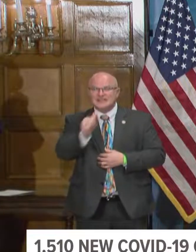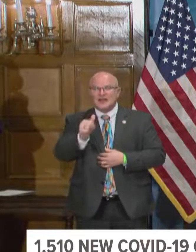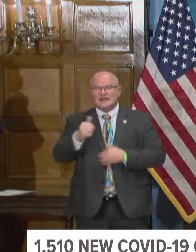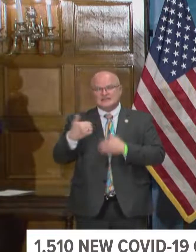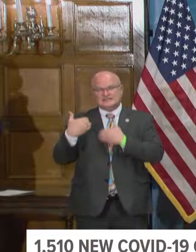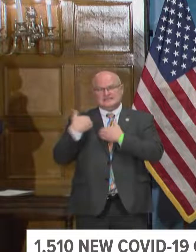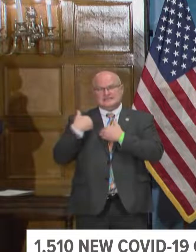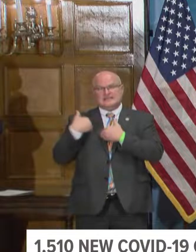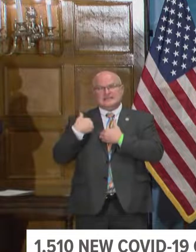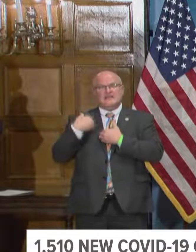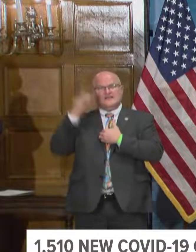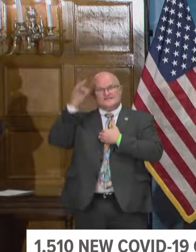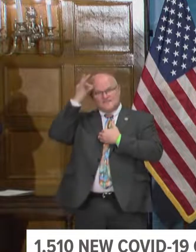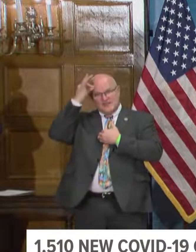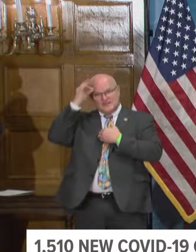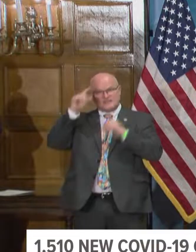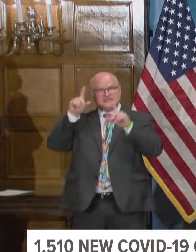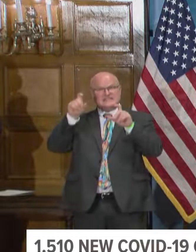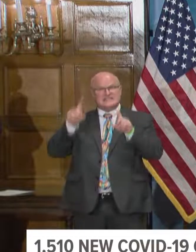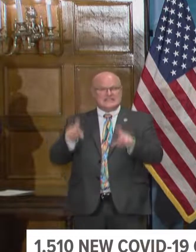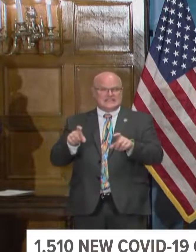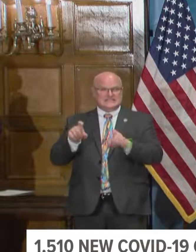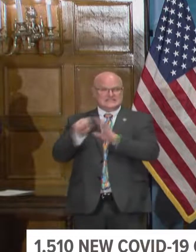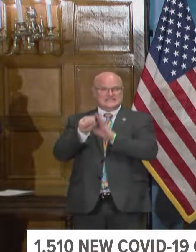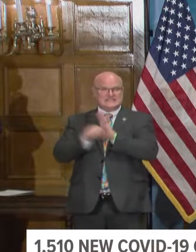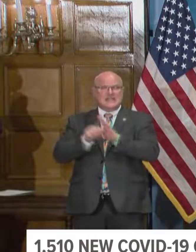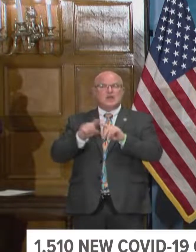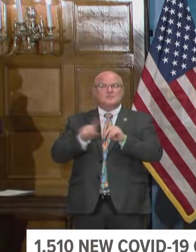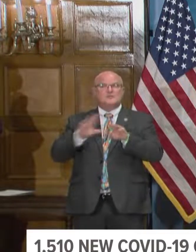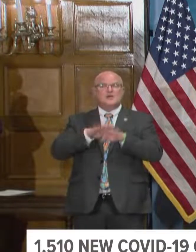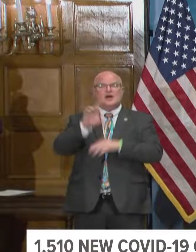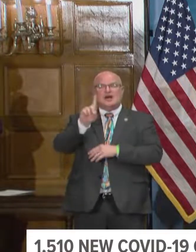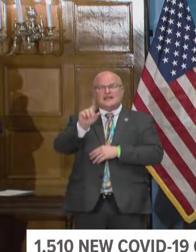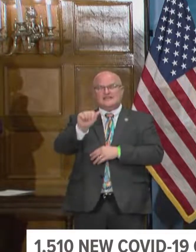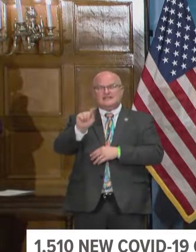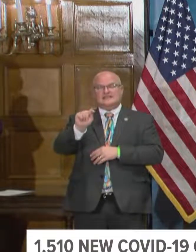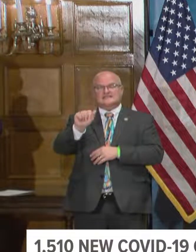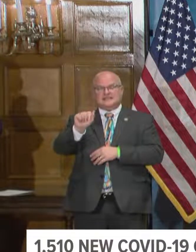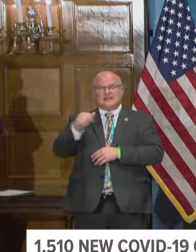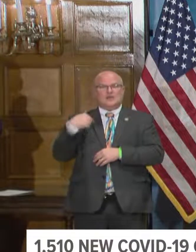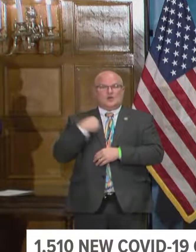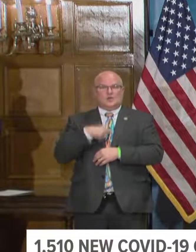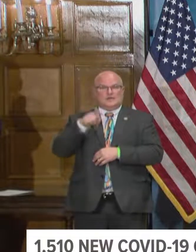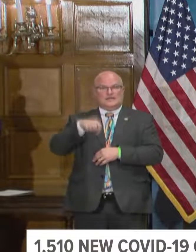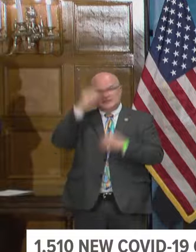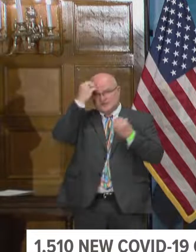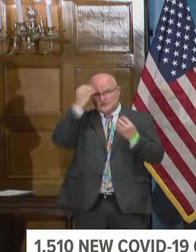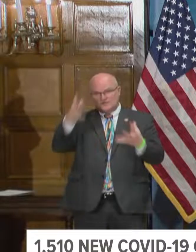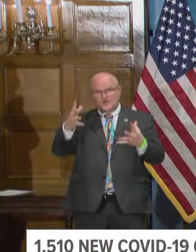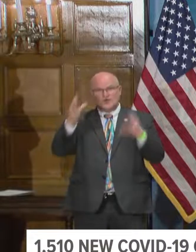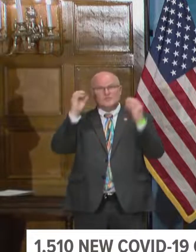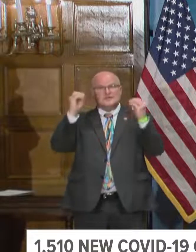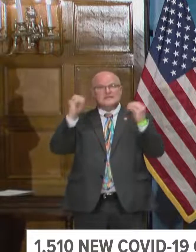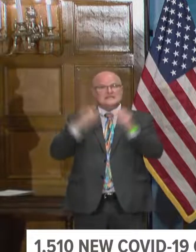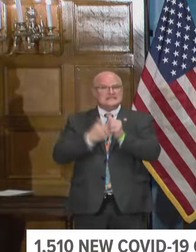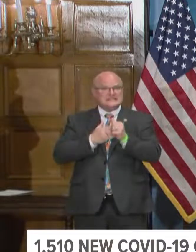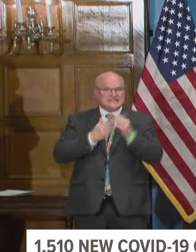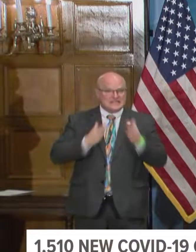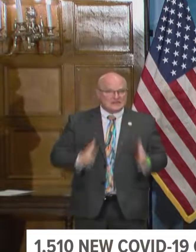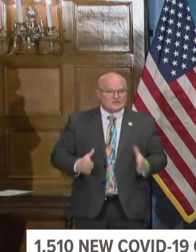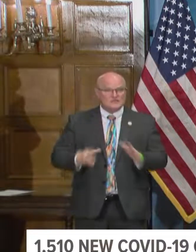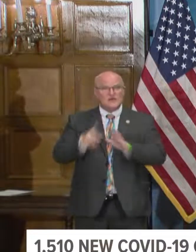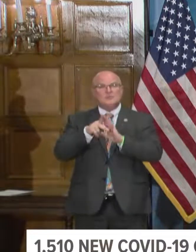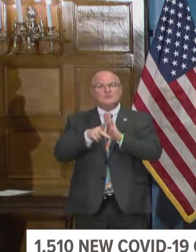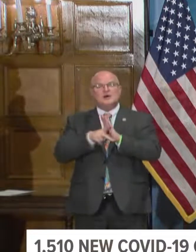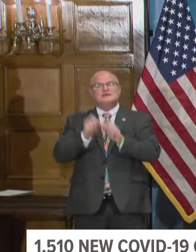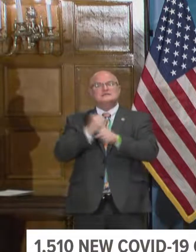piece of federal and state testing requirements, but on the data that we need to inform educational leaders, policymakers,